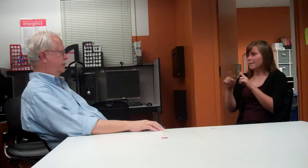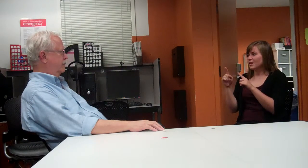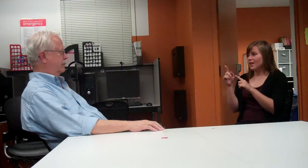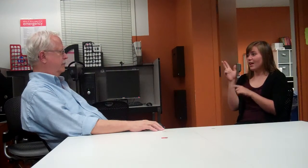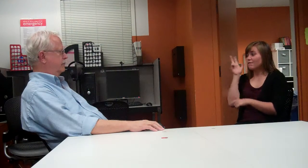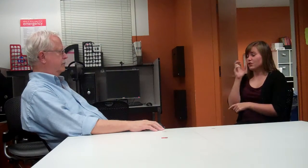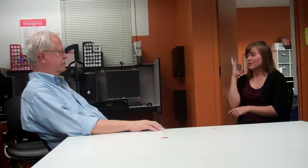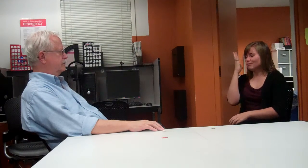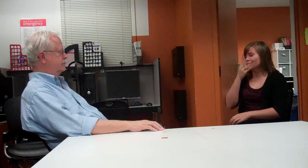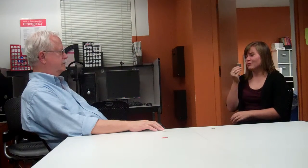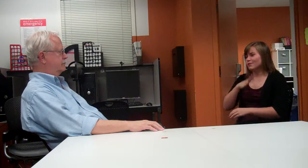beautiful.